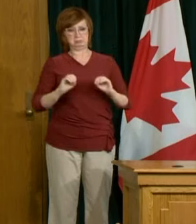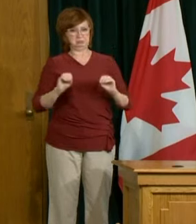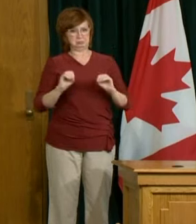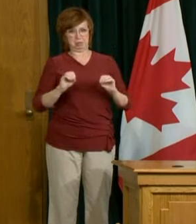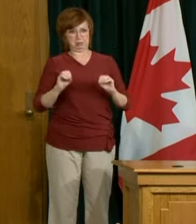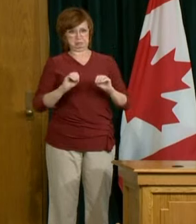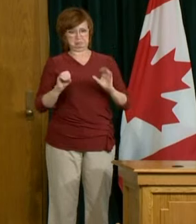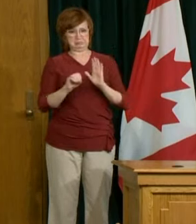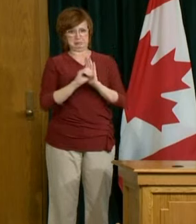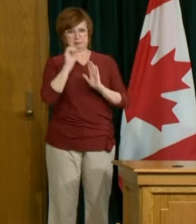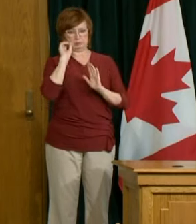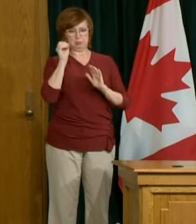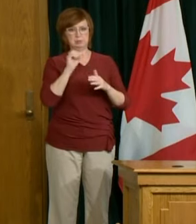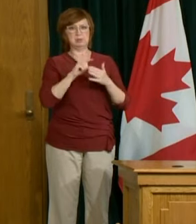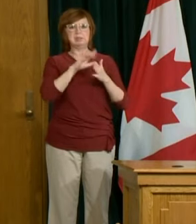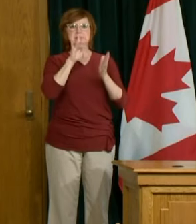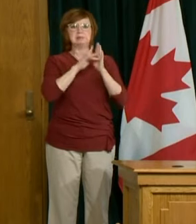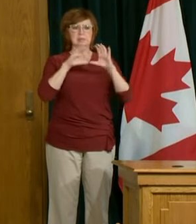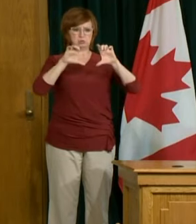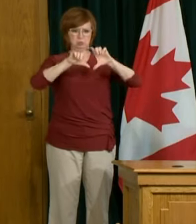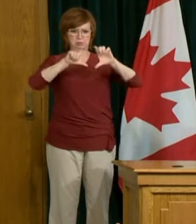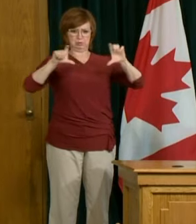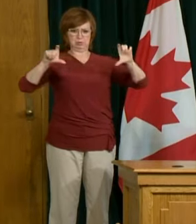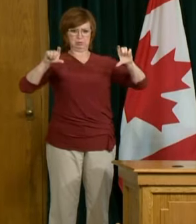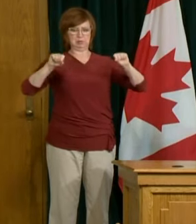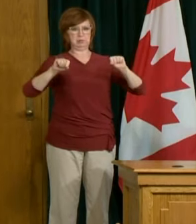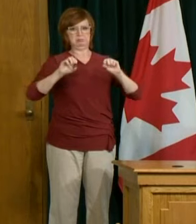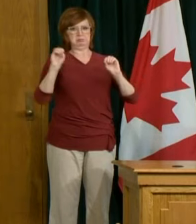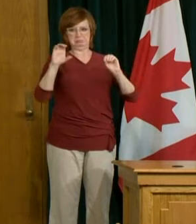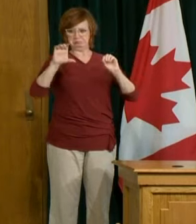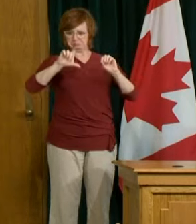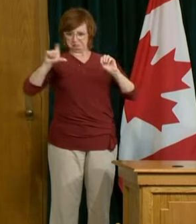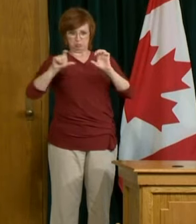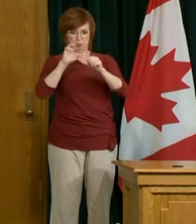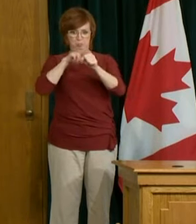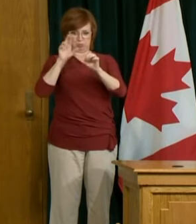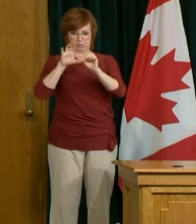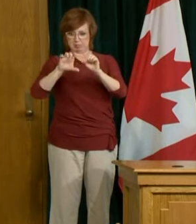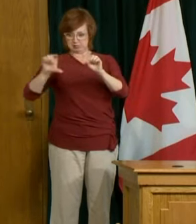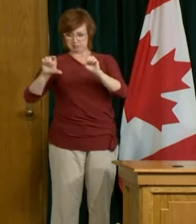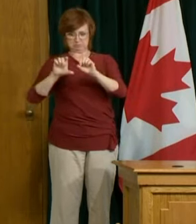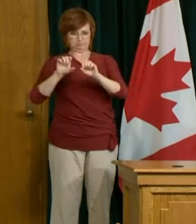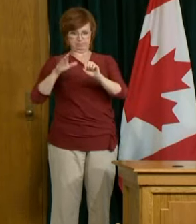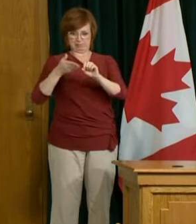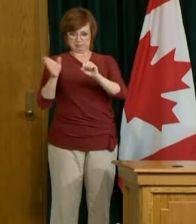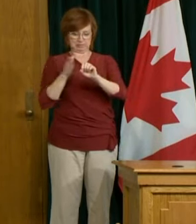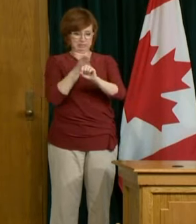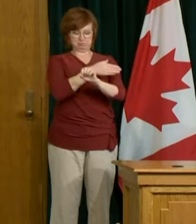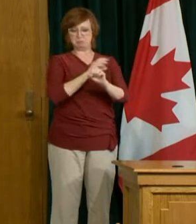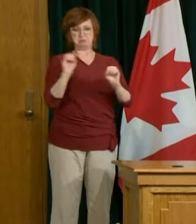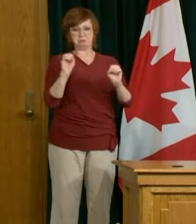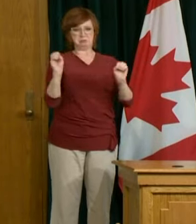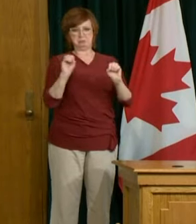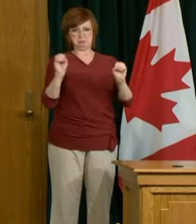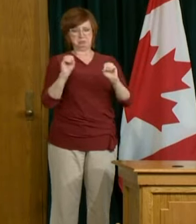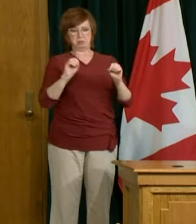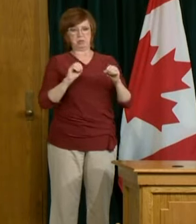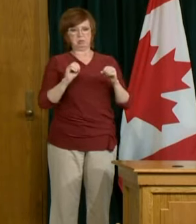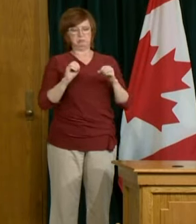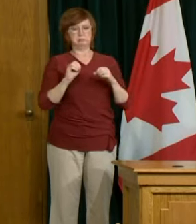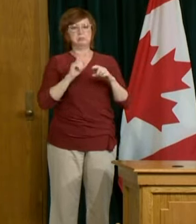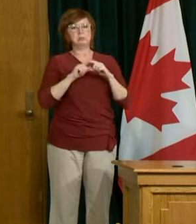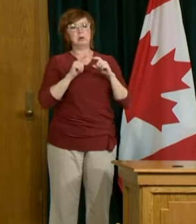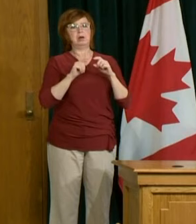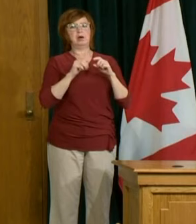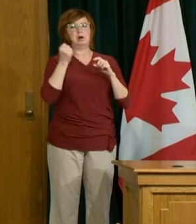Saskatchewan, there's no active case. So again, this just highlights that things have continued to be quiet in